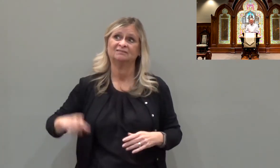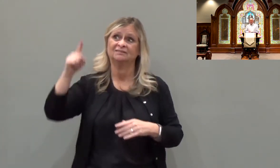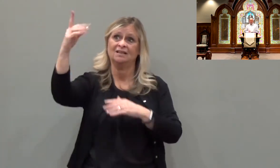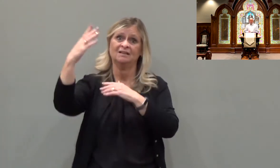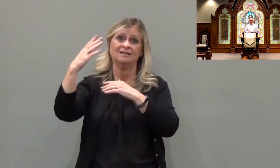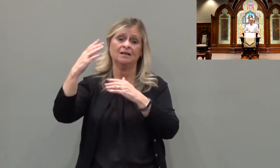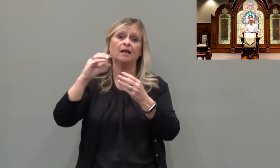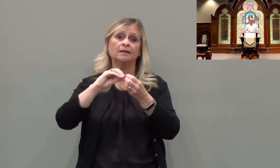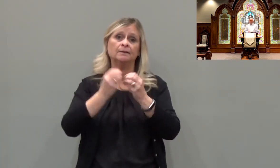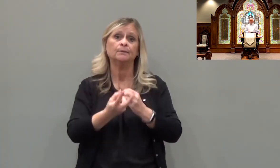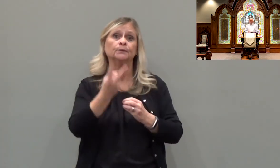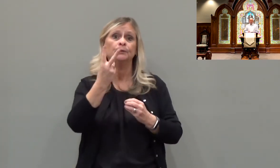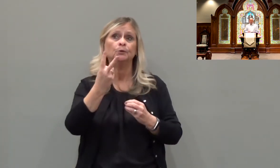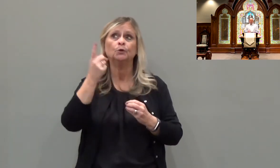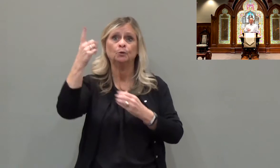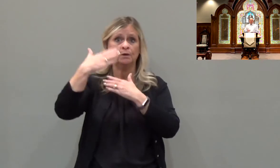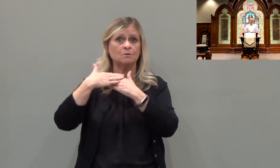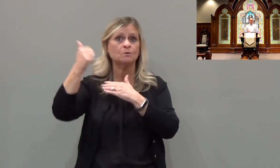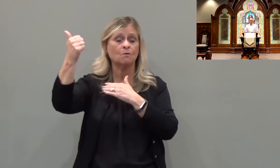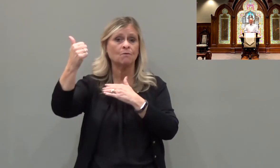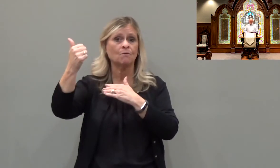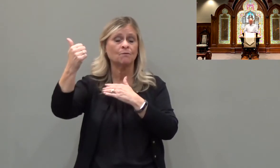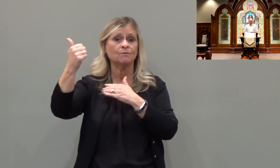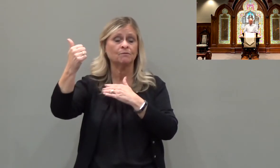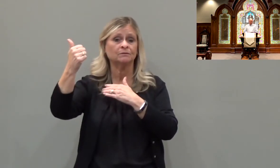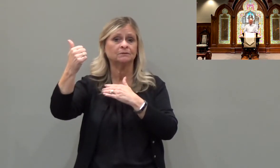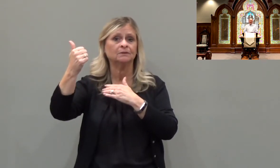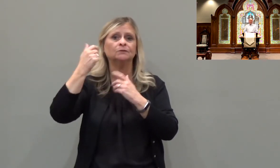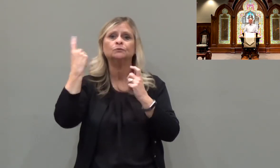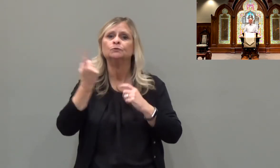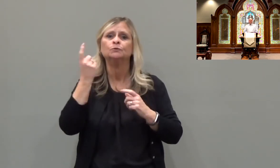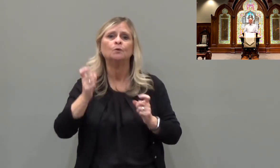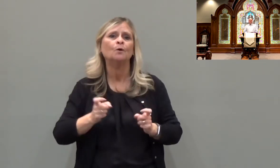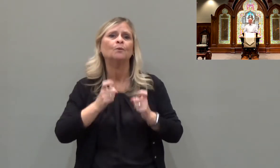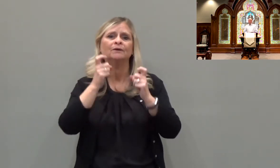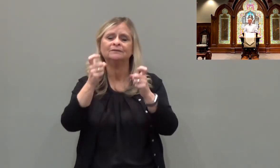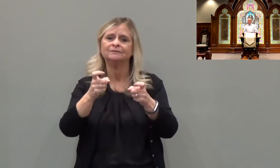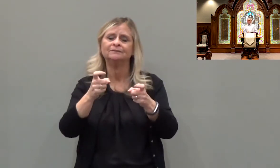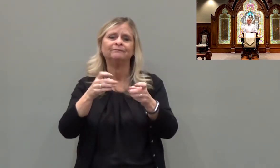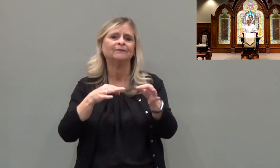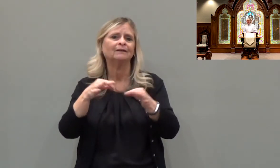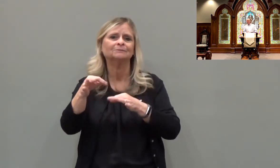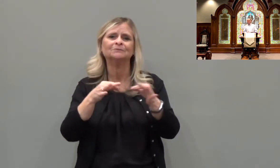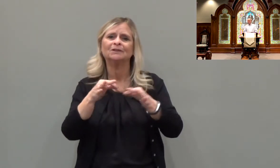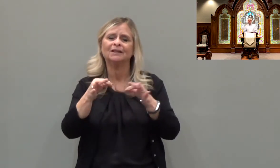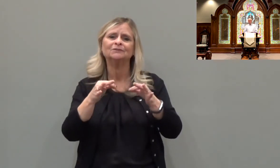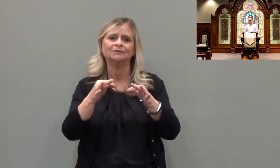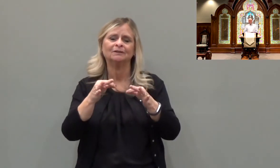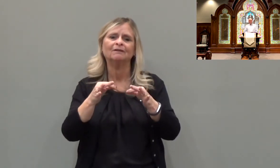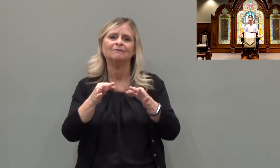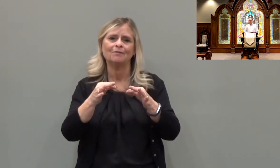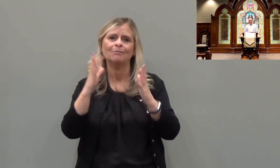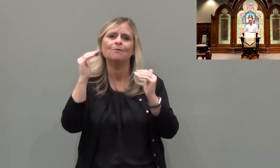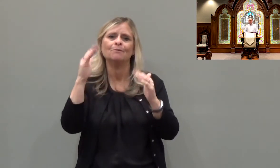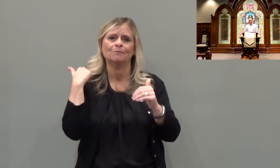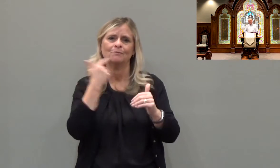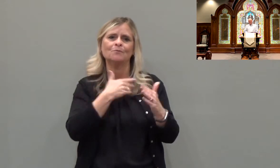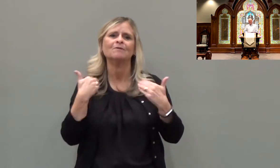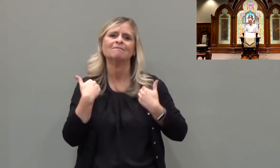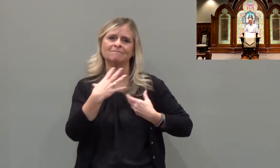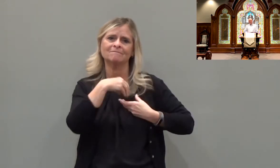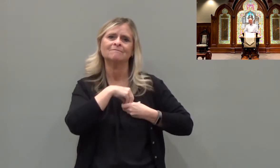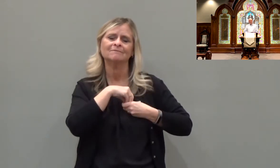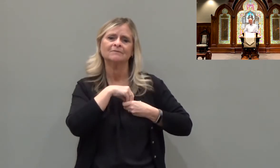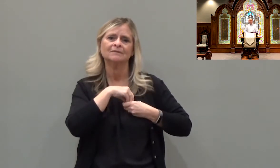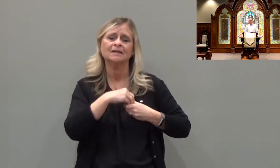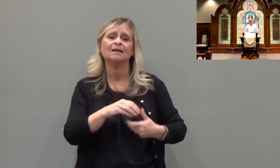called, number two, to always give an accounting for this hope that we have. But